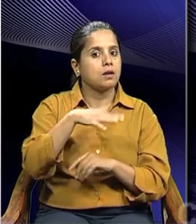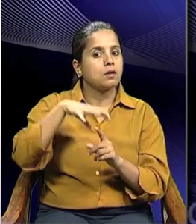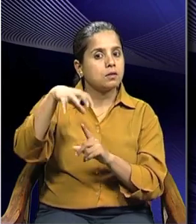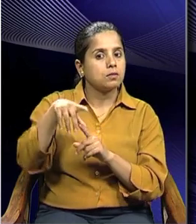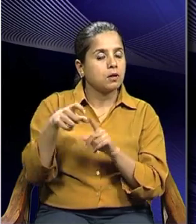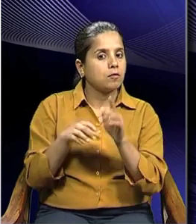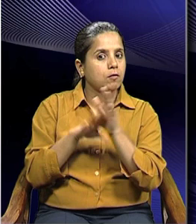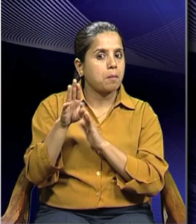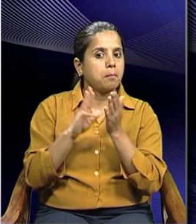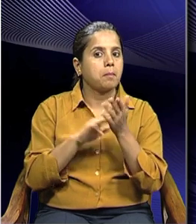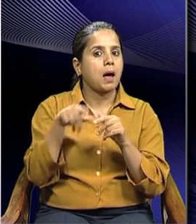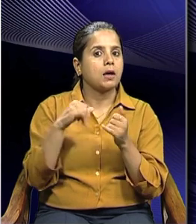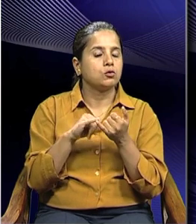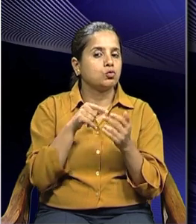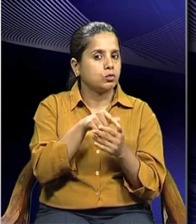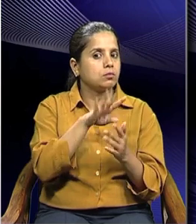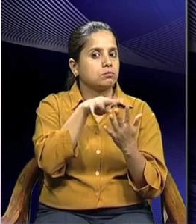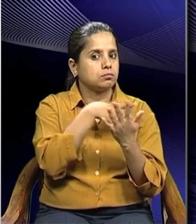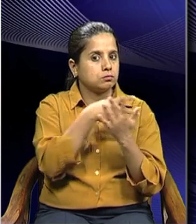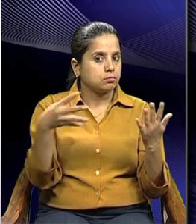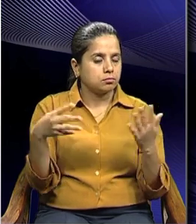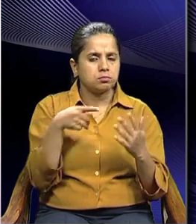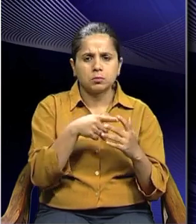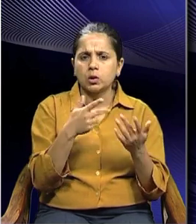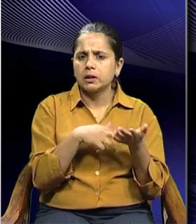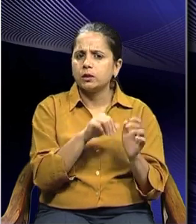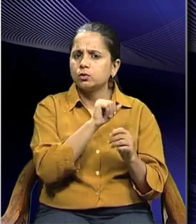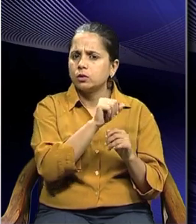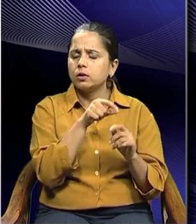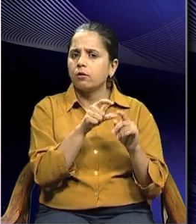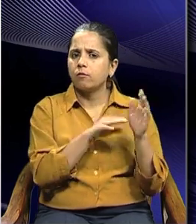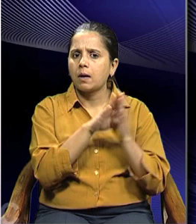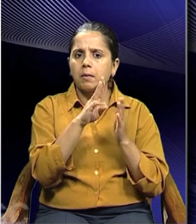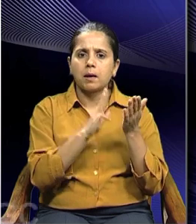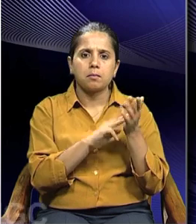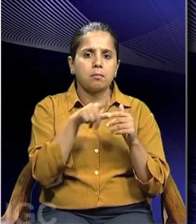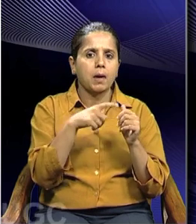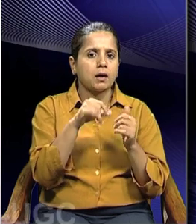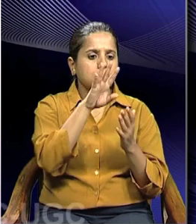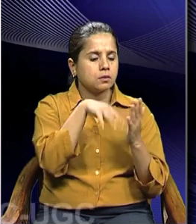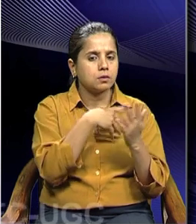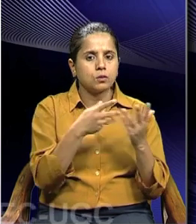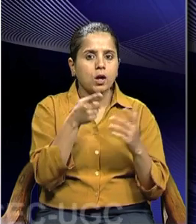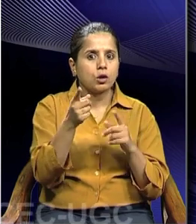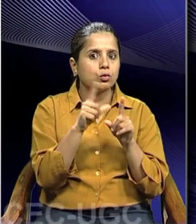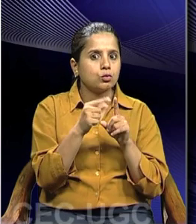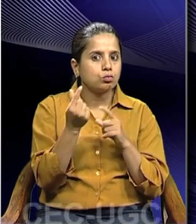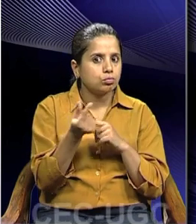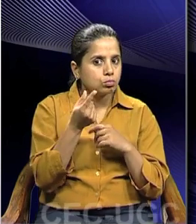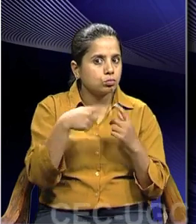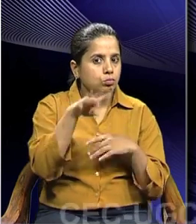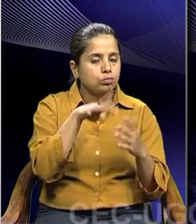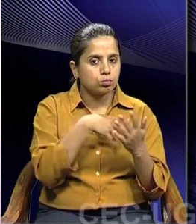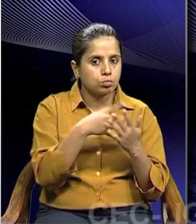development matrix. What is the nature of the development matrix of the sector for which you are doing the analysis? What